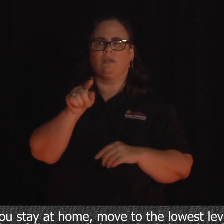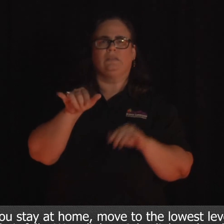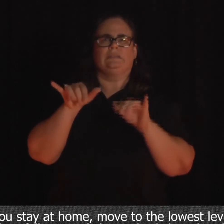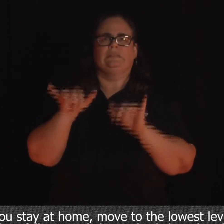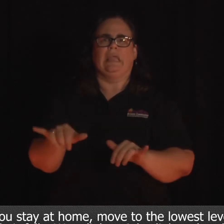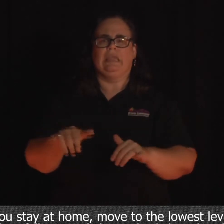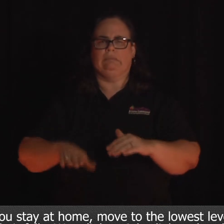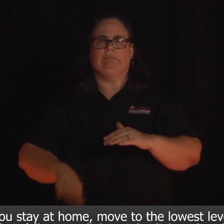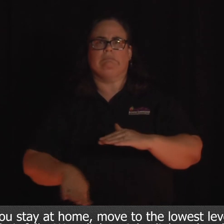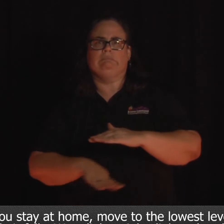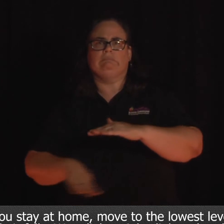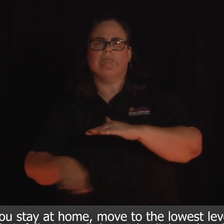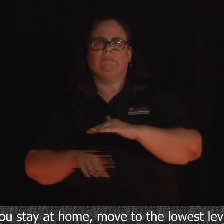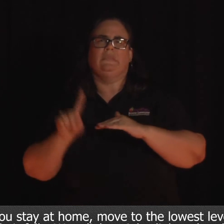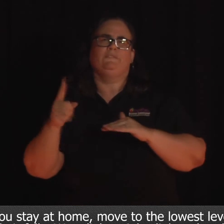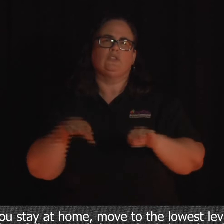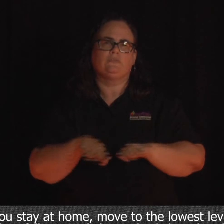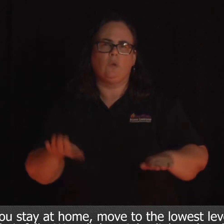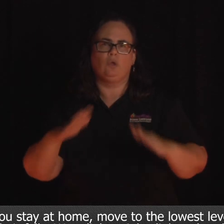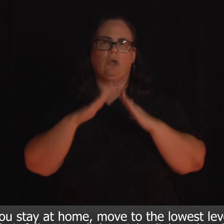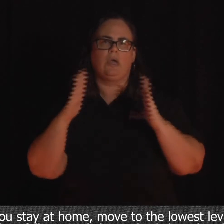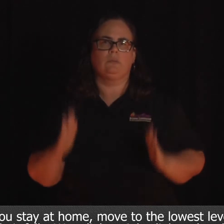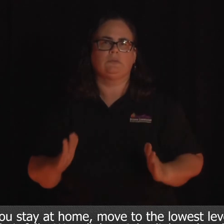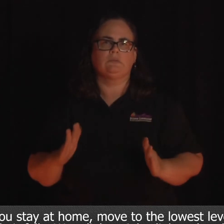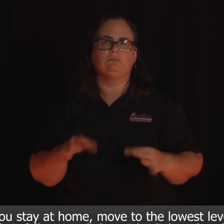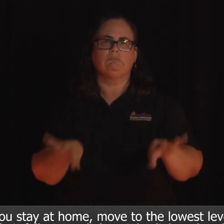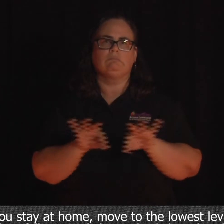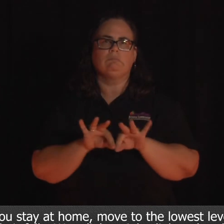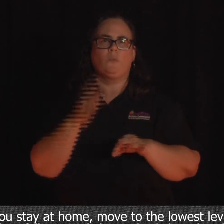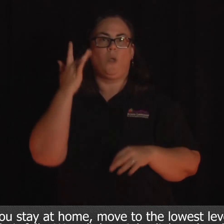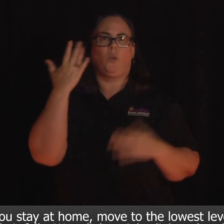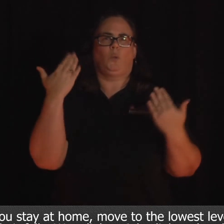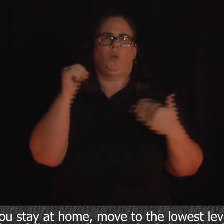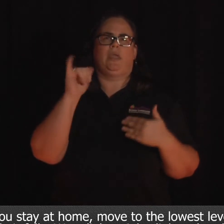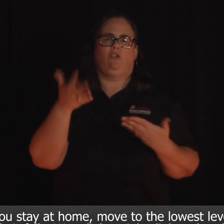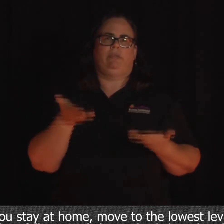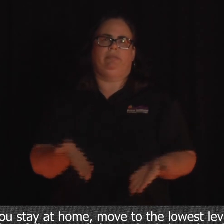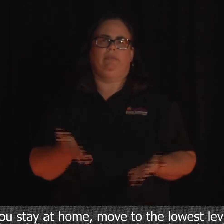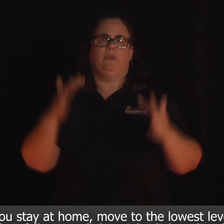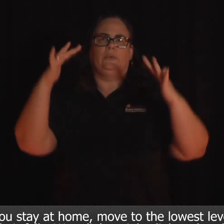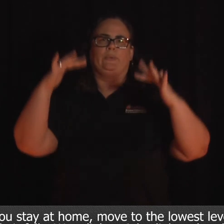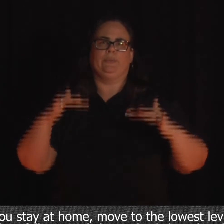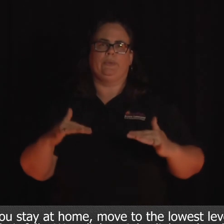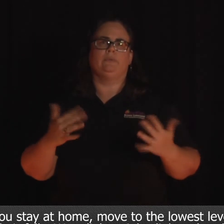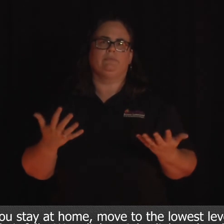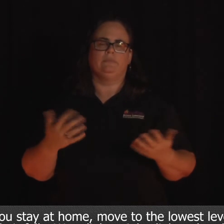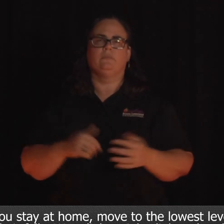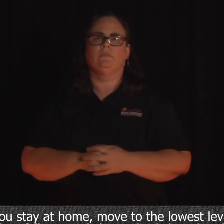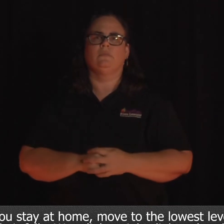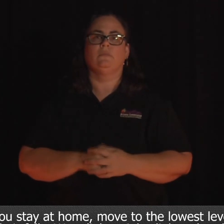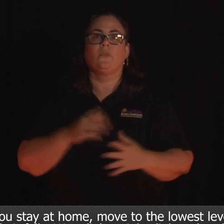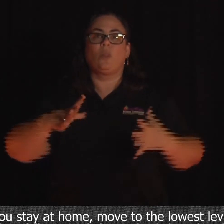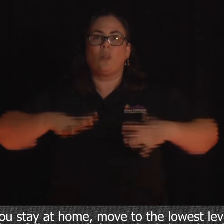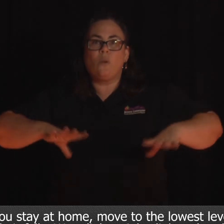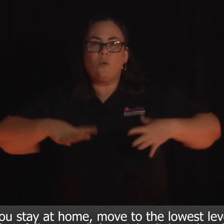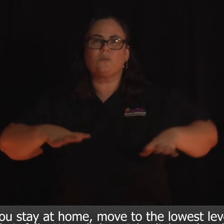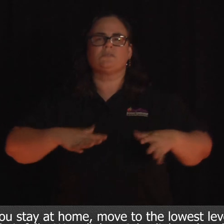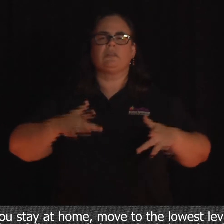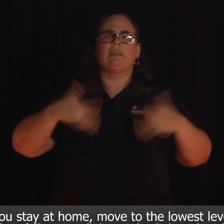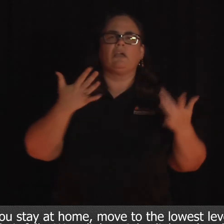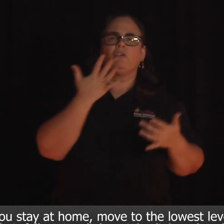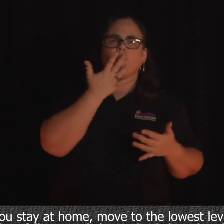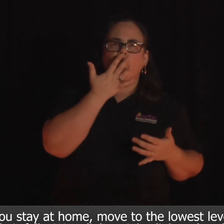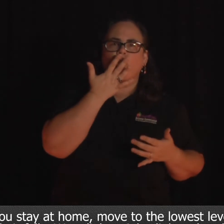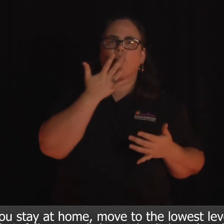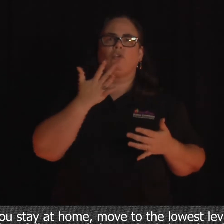If you stay home, move to the lowest level of your house since cool air falls. Wear lightweight, light-colored